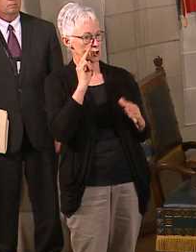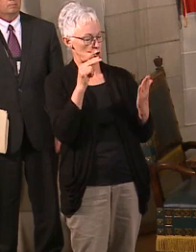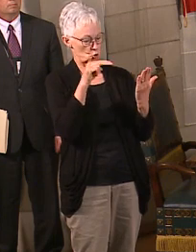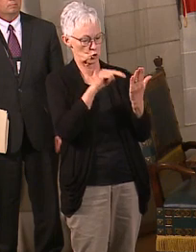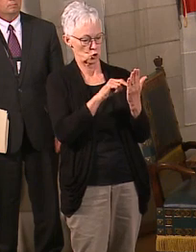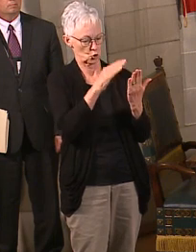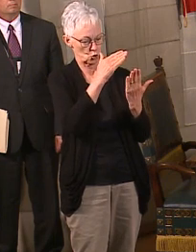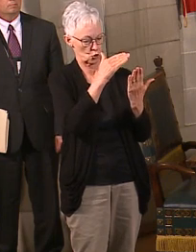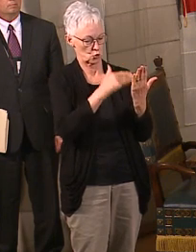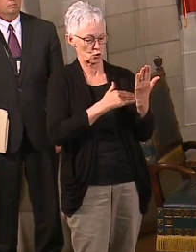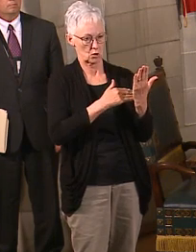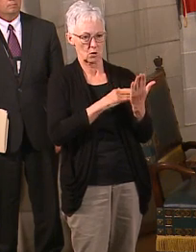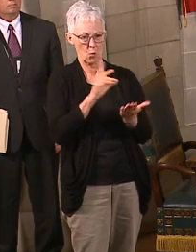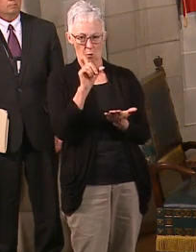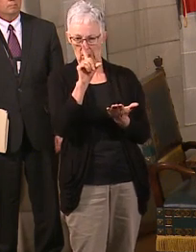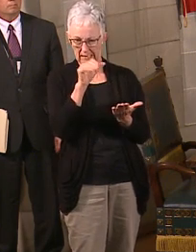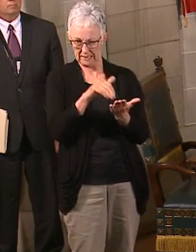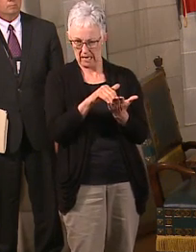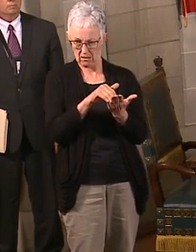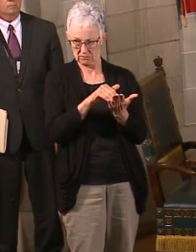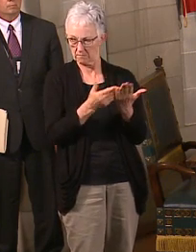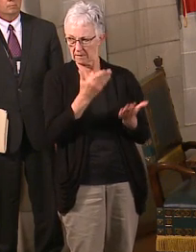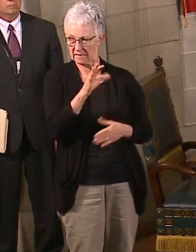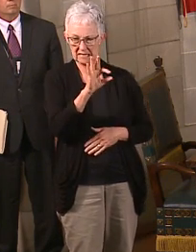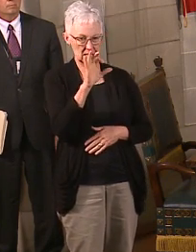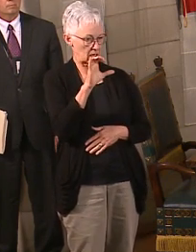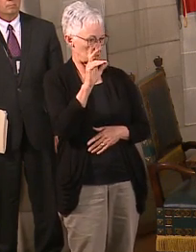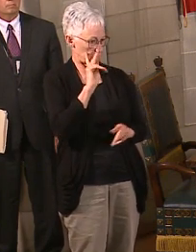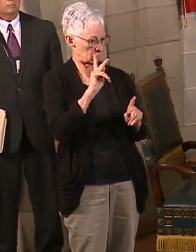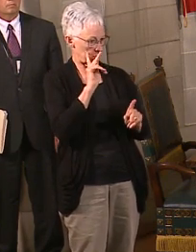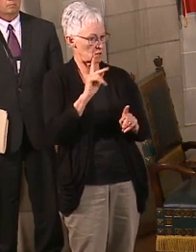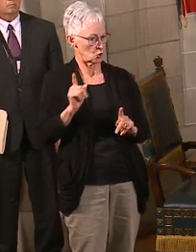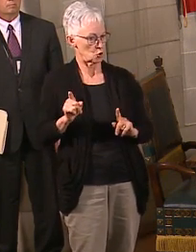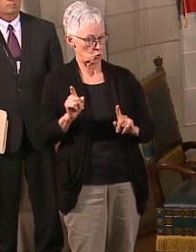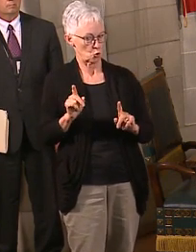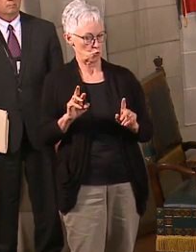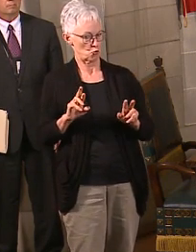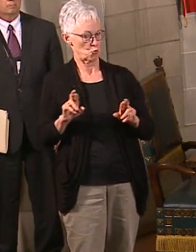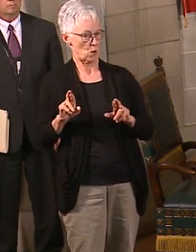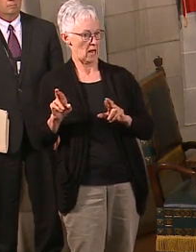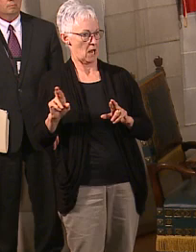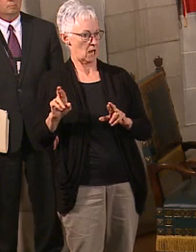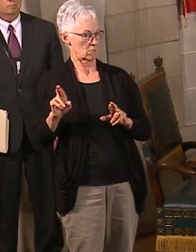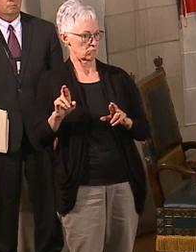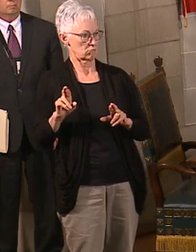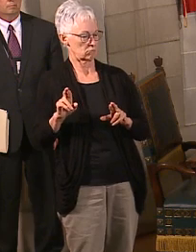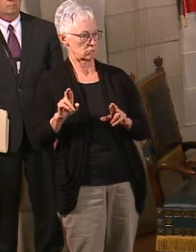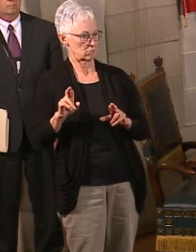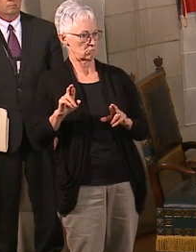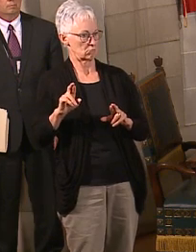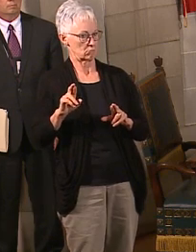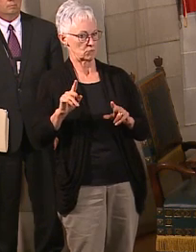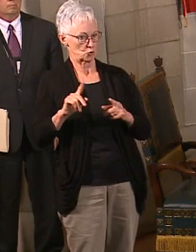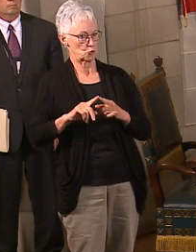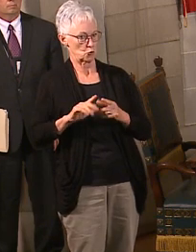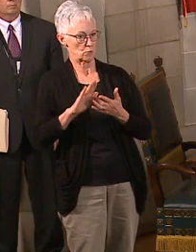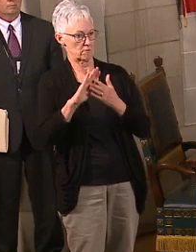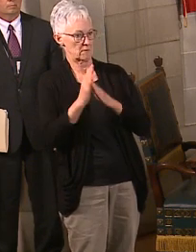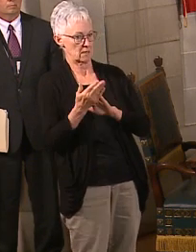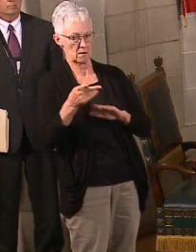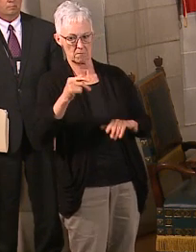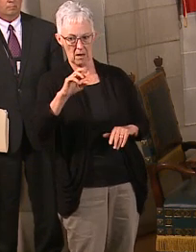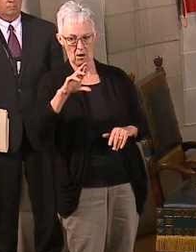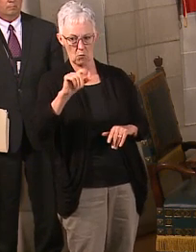the not quite 1,000 people, I think it's like about 900 people who are eligible for, who would be eligible for parole within a